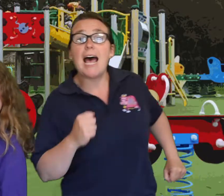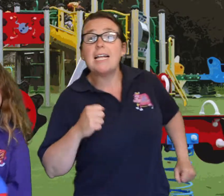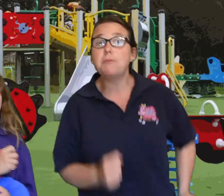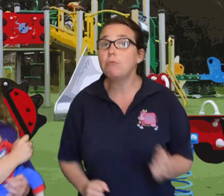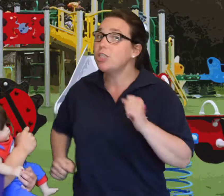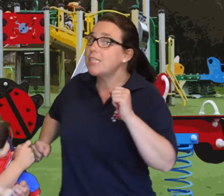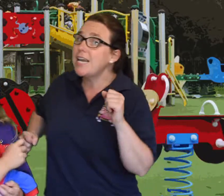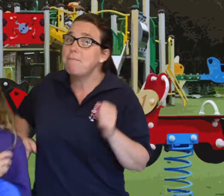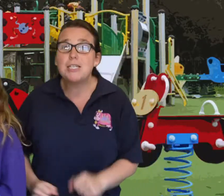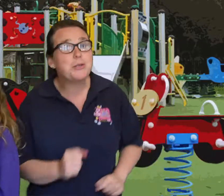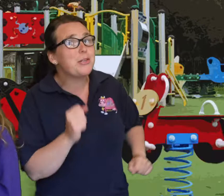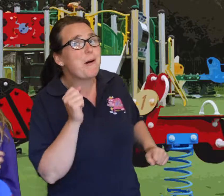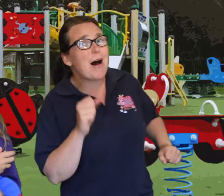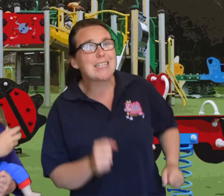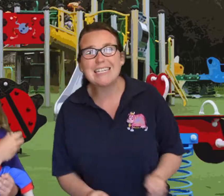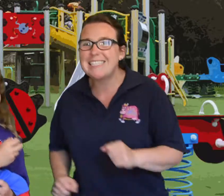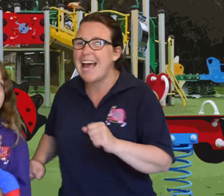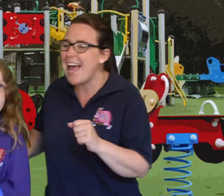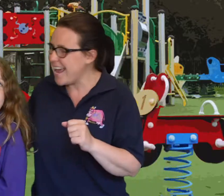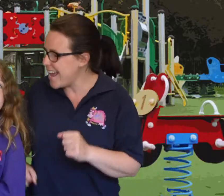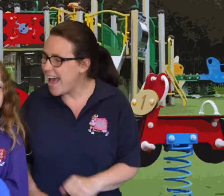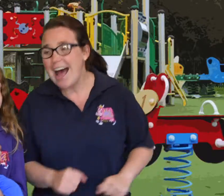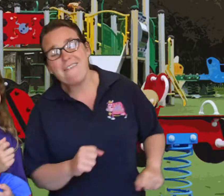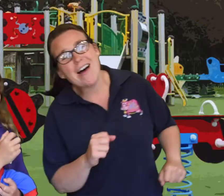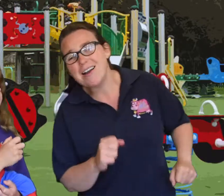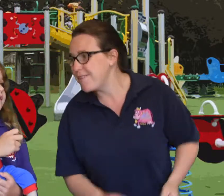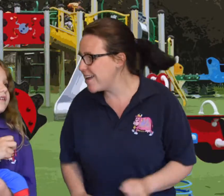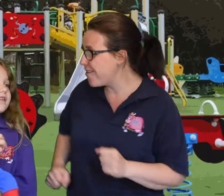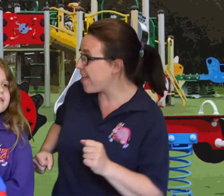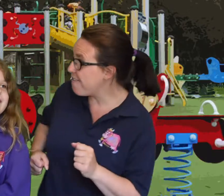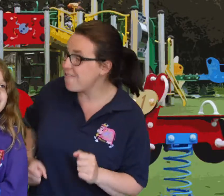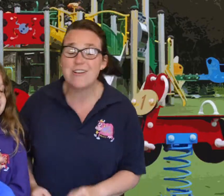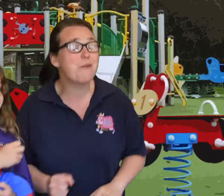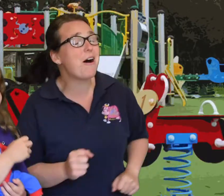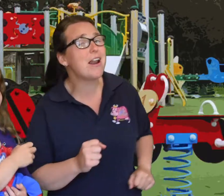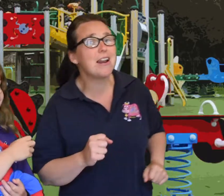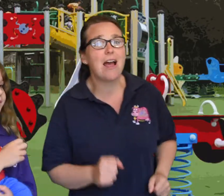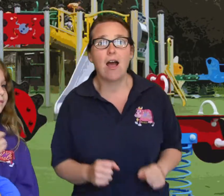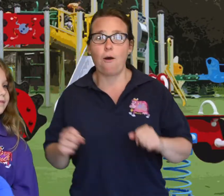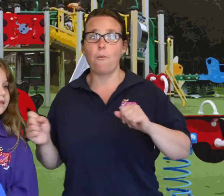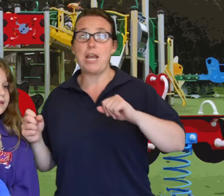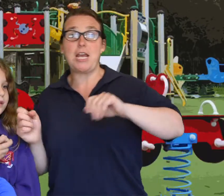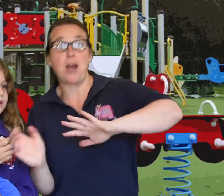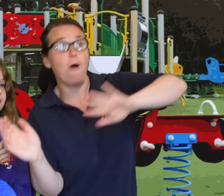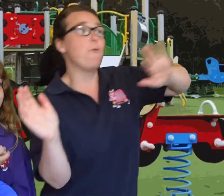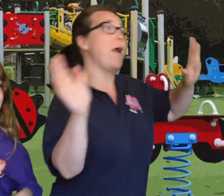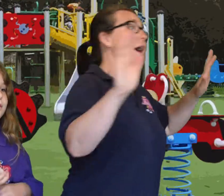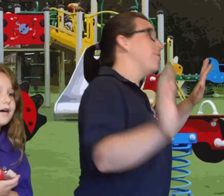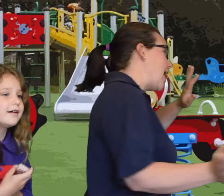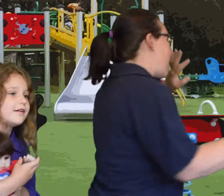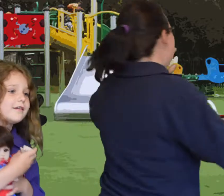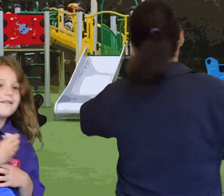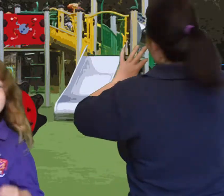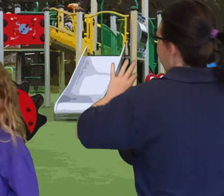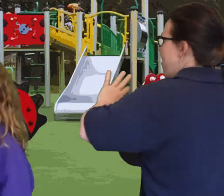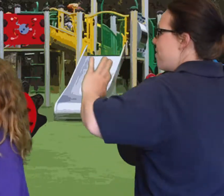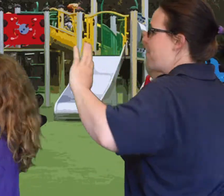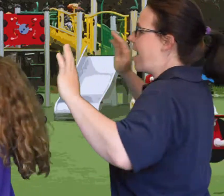Daddy, won't you take me to the park today? I want to play with everyone. We go round and round, around